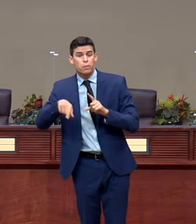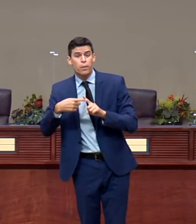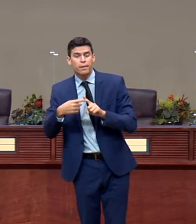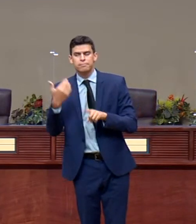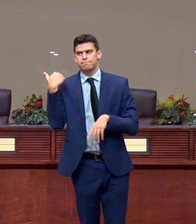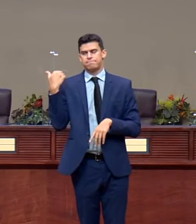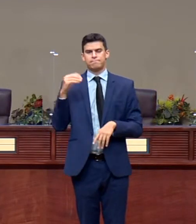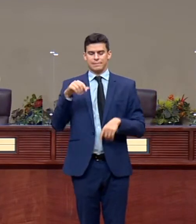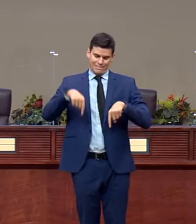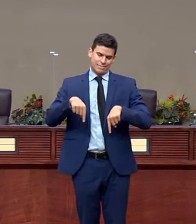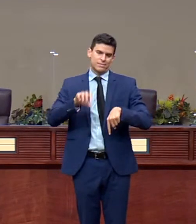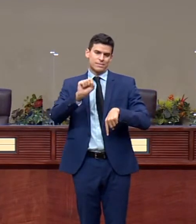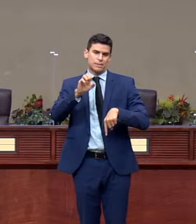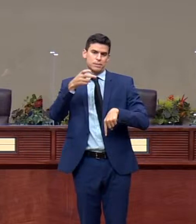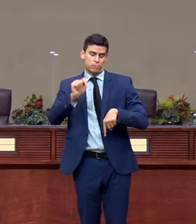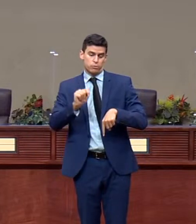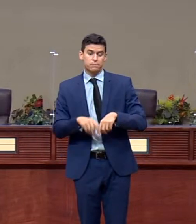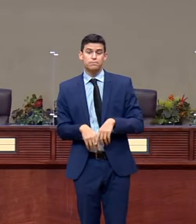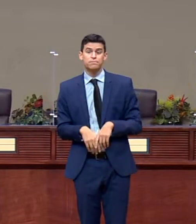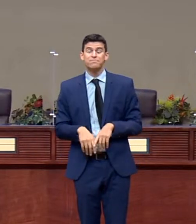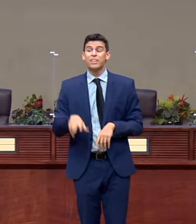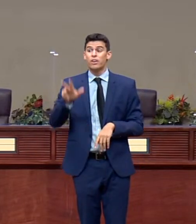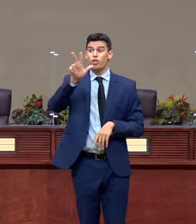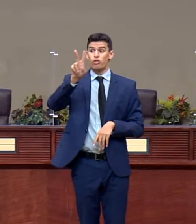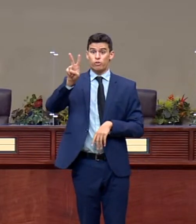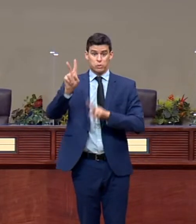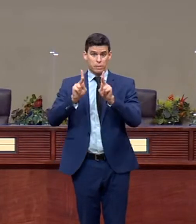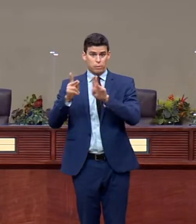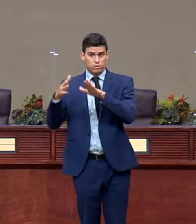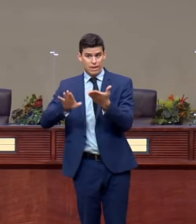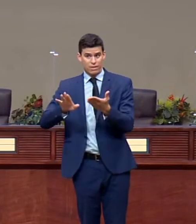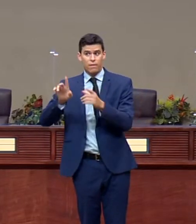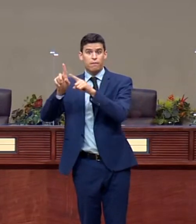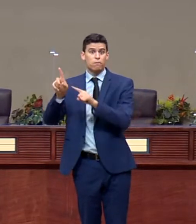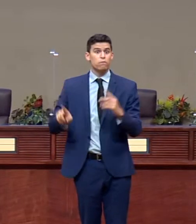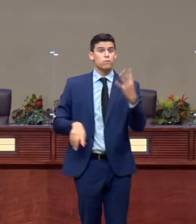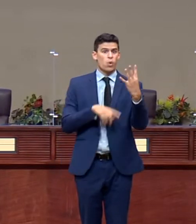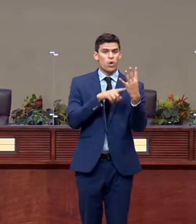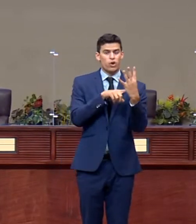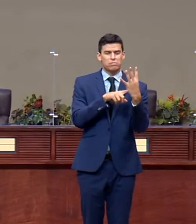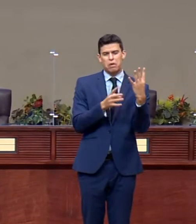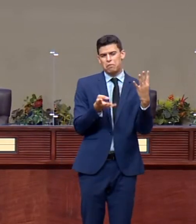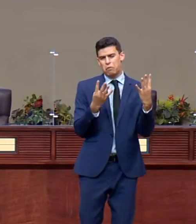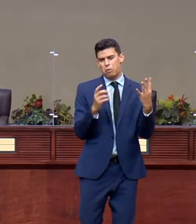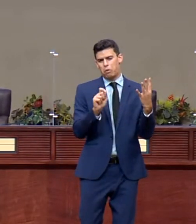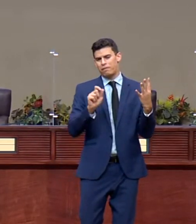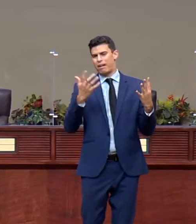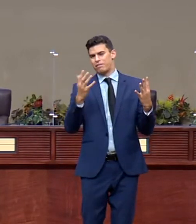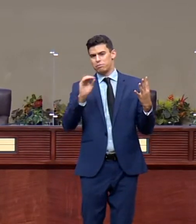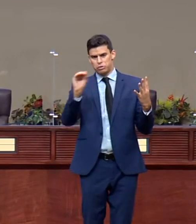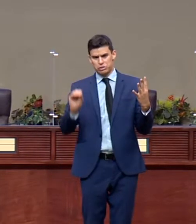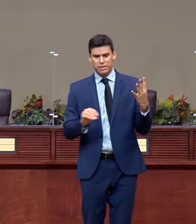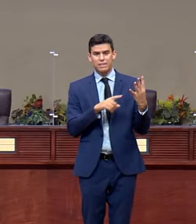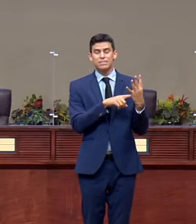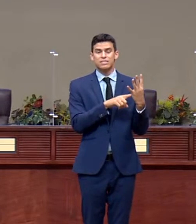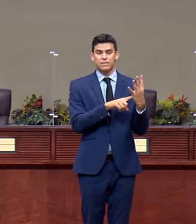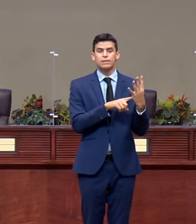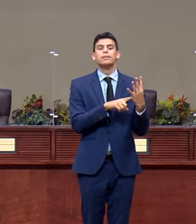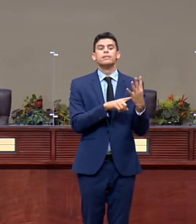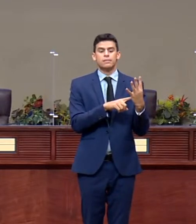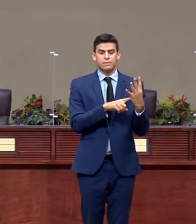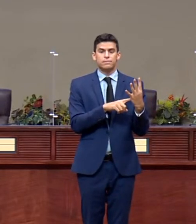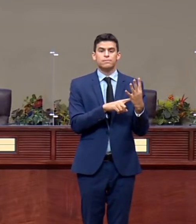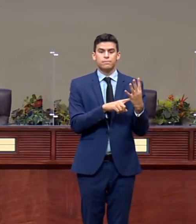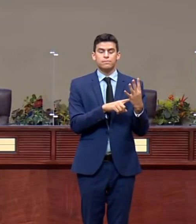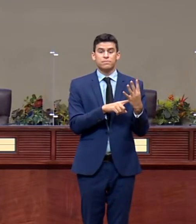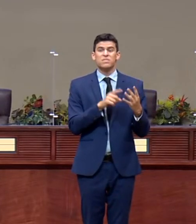September. 4 of the 32 deaths, and that is 12.5%, were residents of long-term